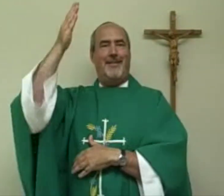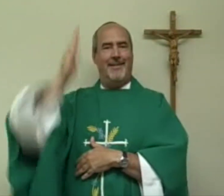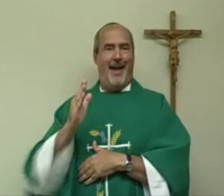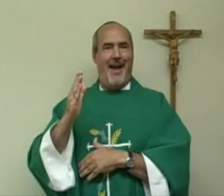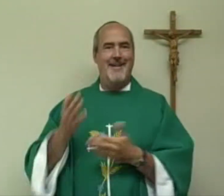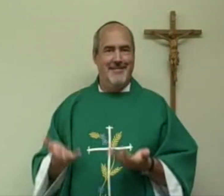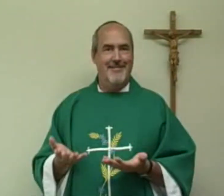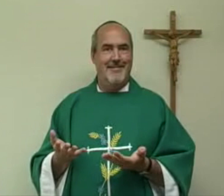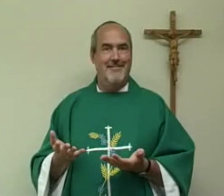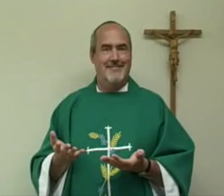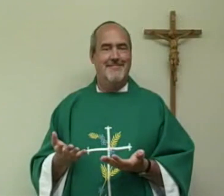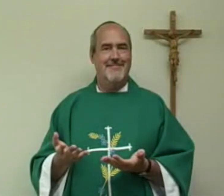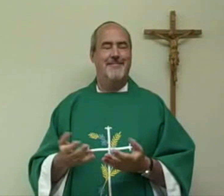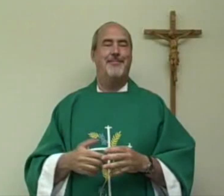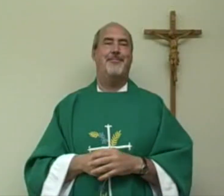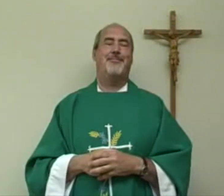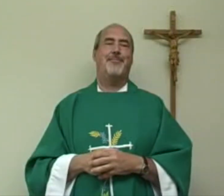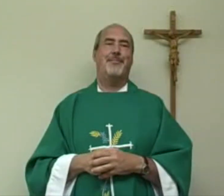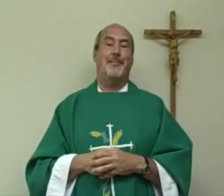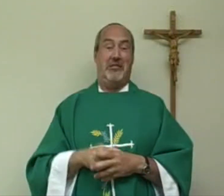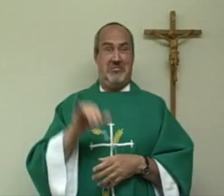home and he'd made peace with God.